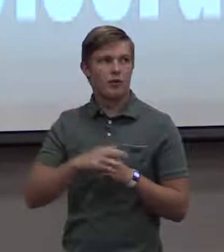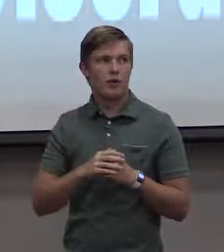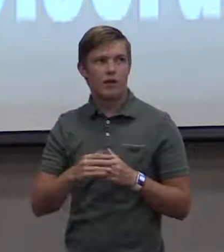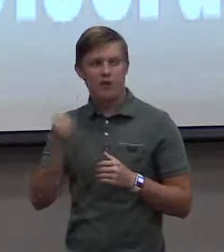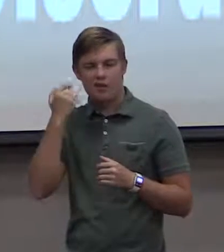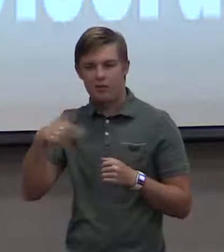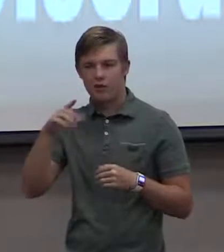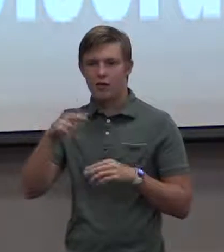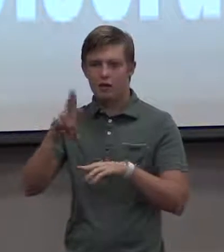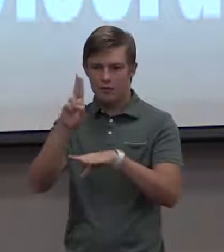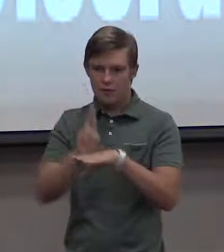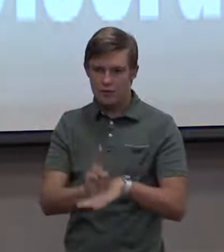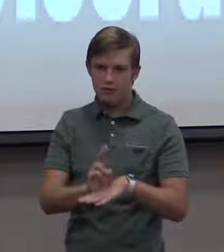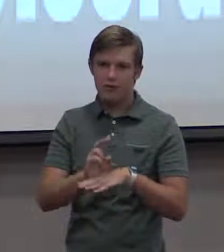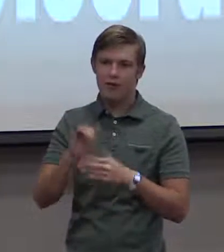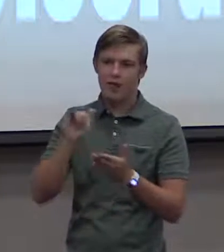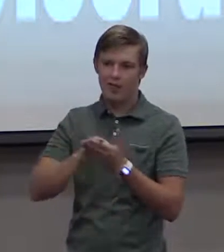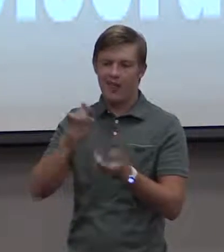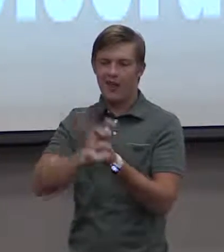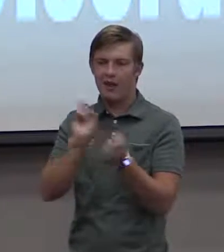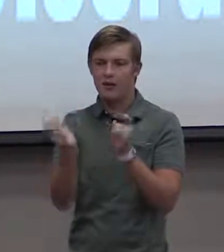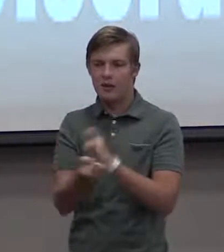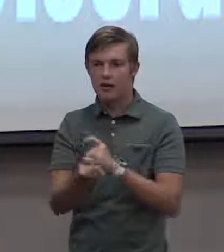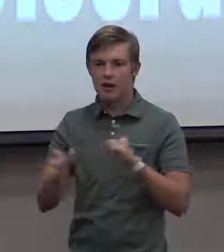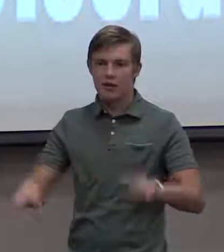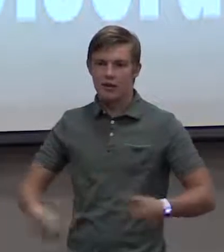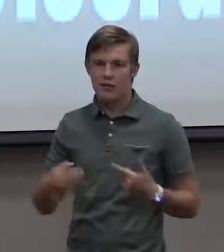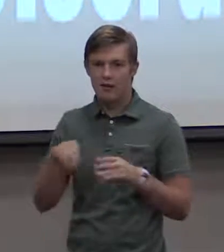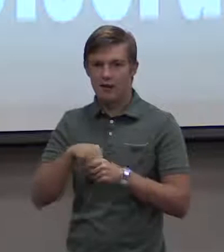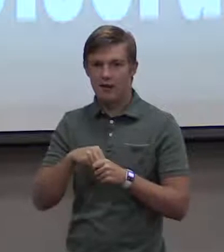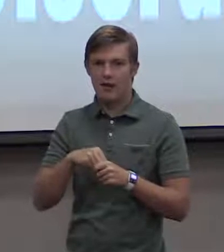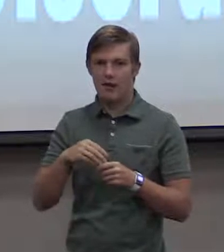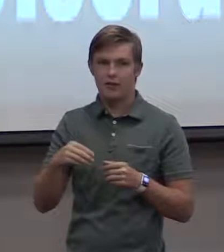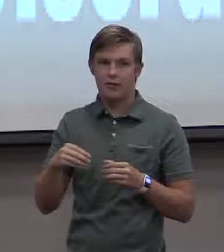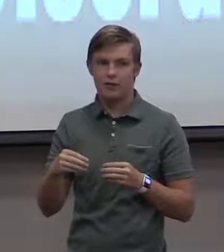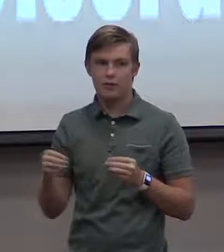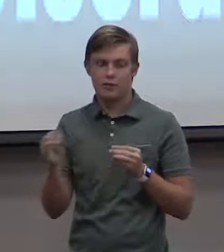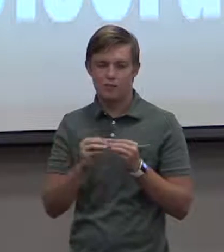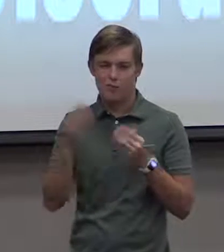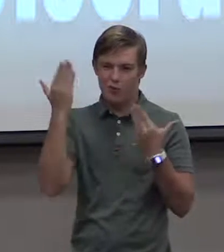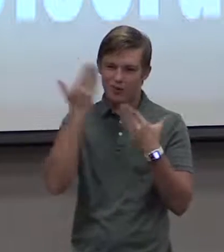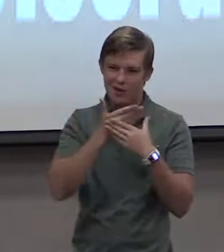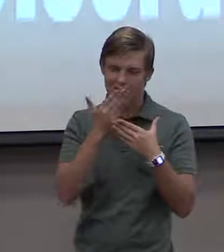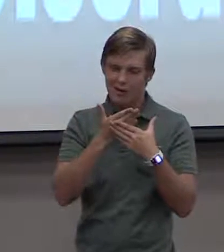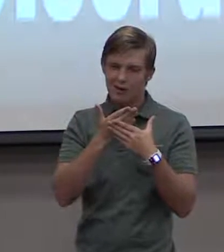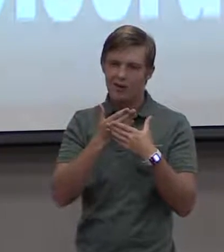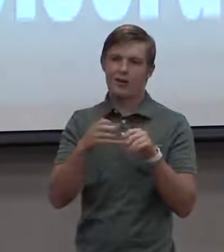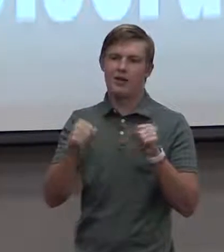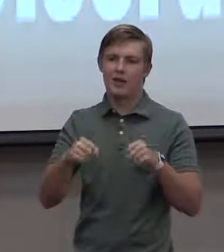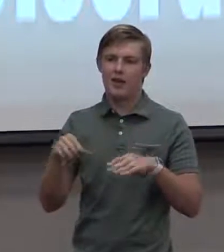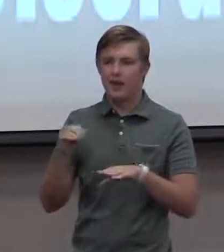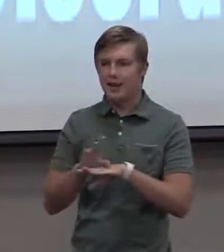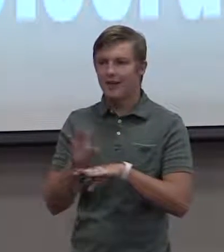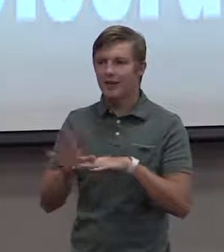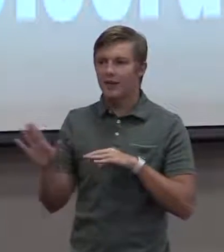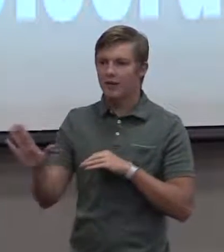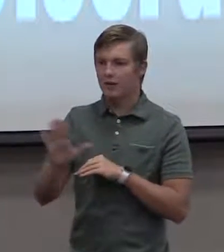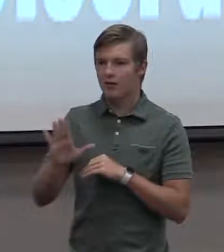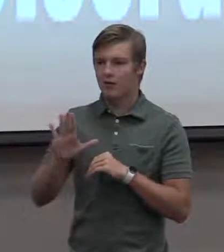daylight and just living in extra darkness, especially during that winter time, it can actually affect